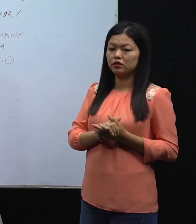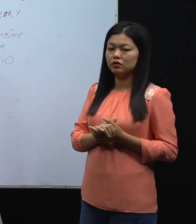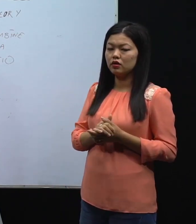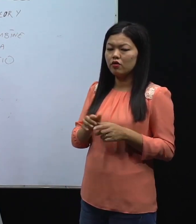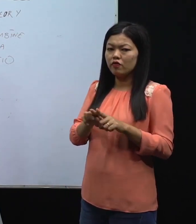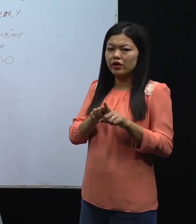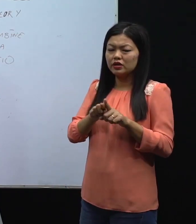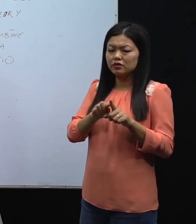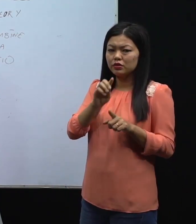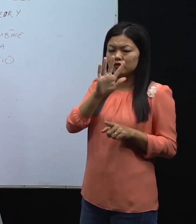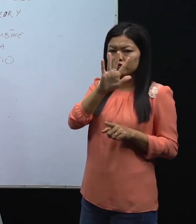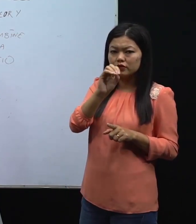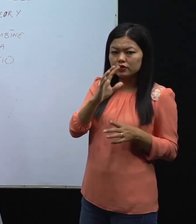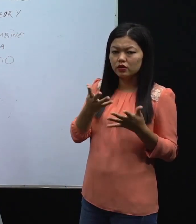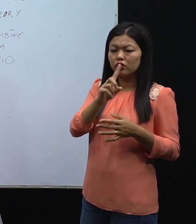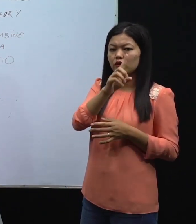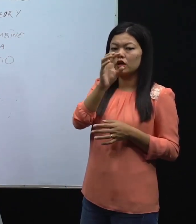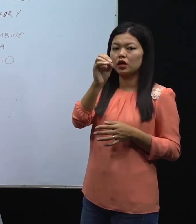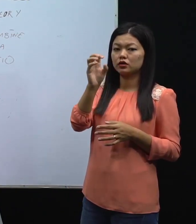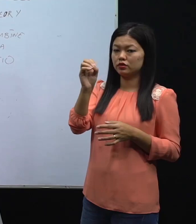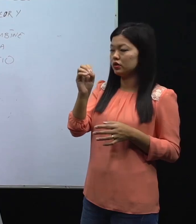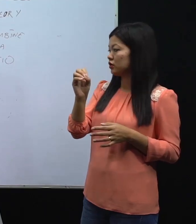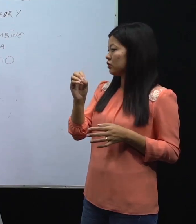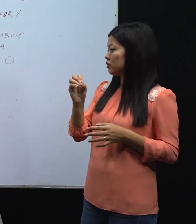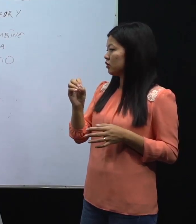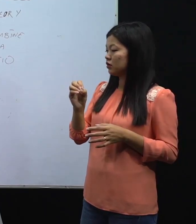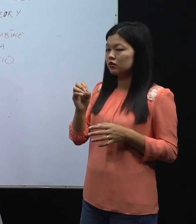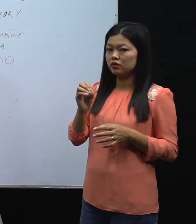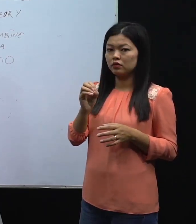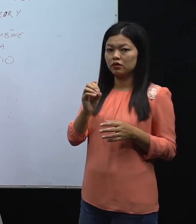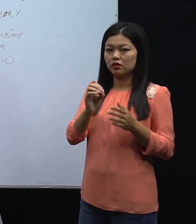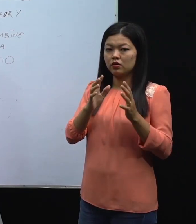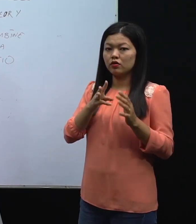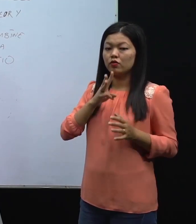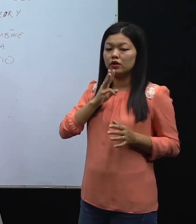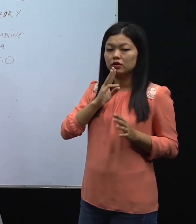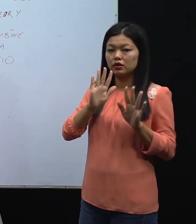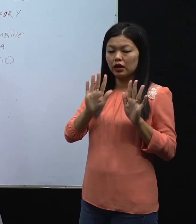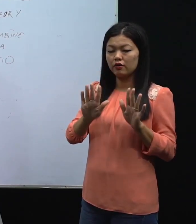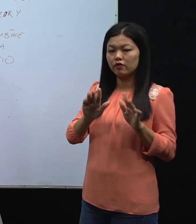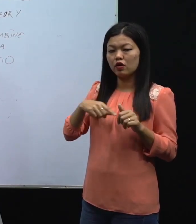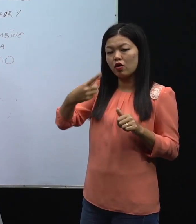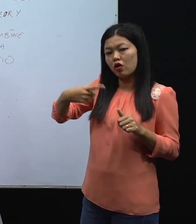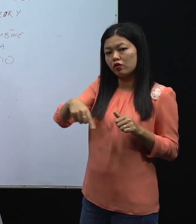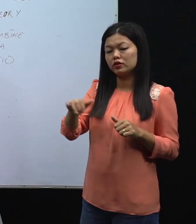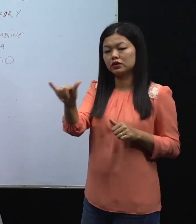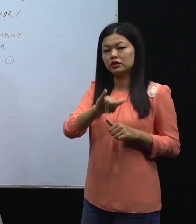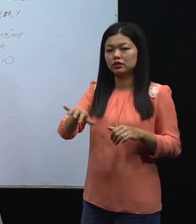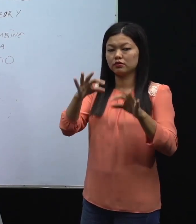if we have 50 grams, everything will be round up to this simple whole number ratio. It is not going to change.